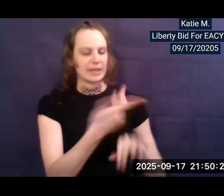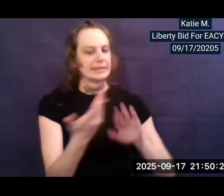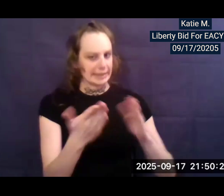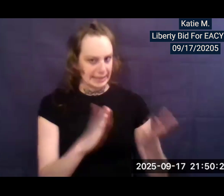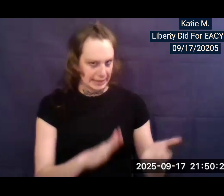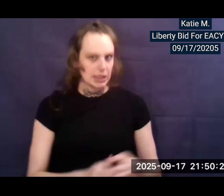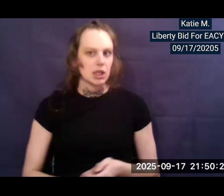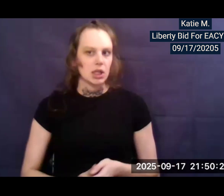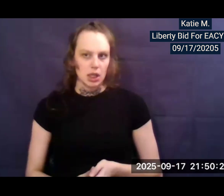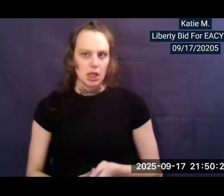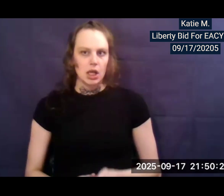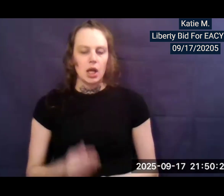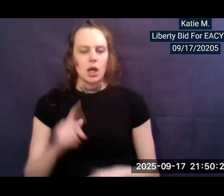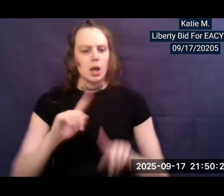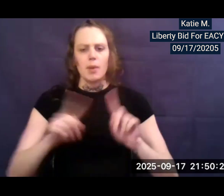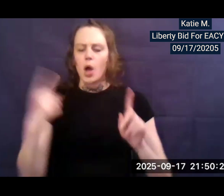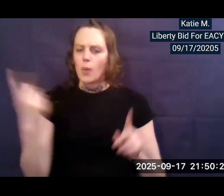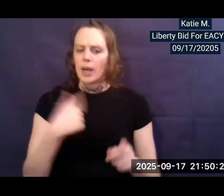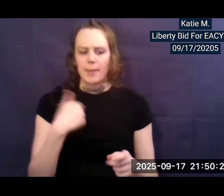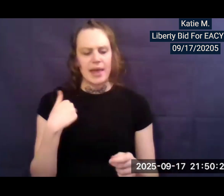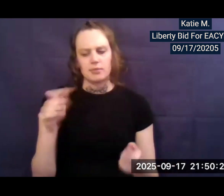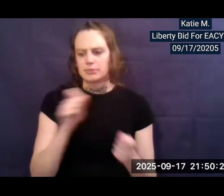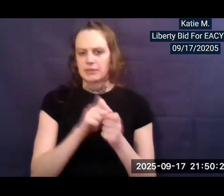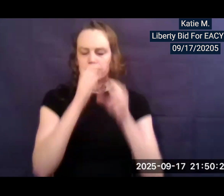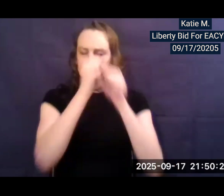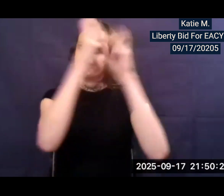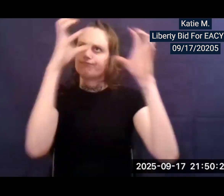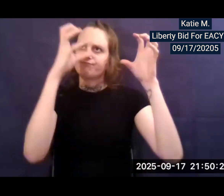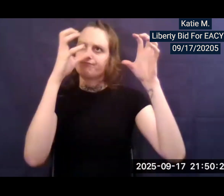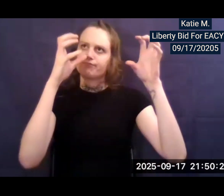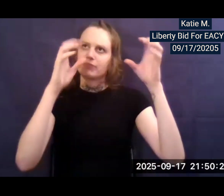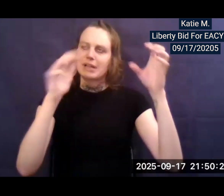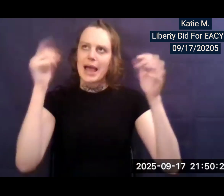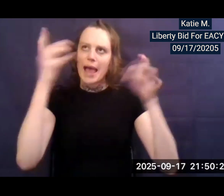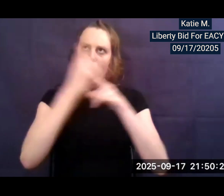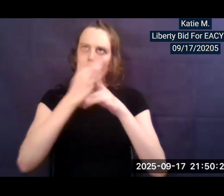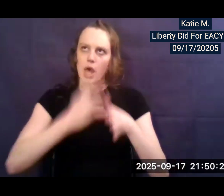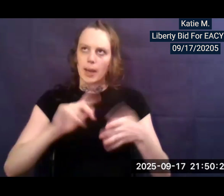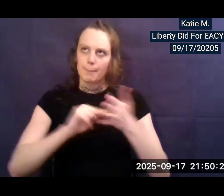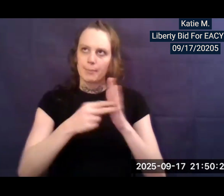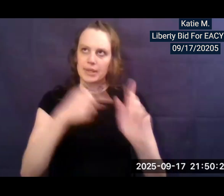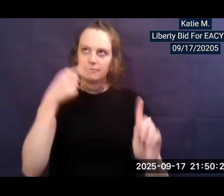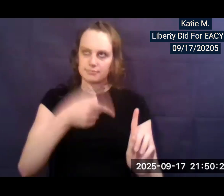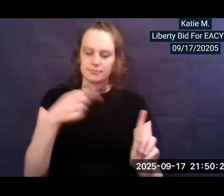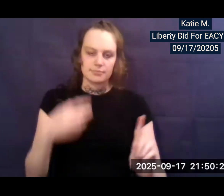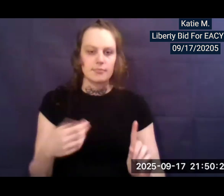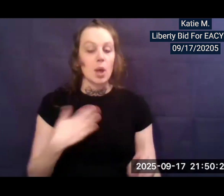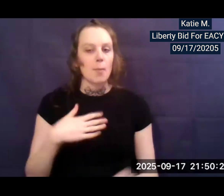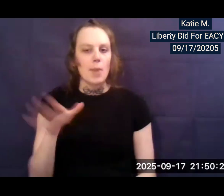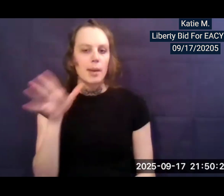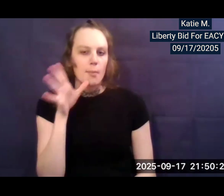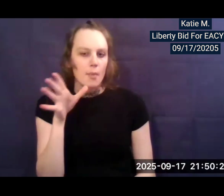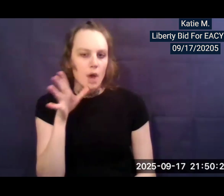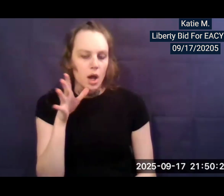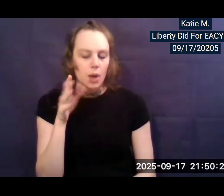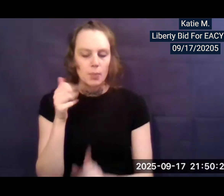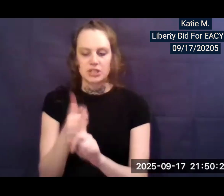specific idea because my mom she didn't drink. She's very like has like one drink and can't drink anymore. Like or she's